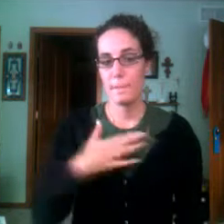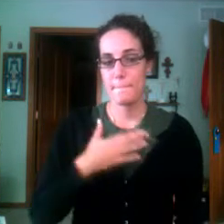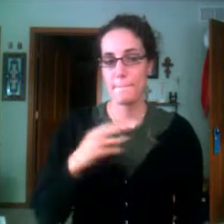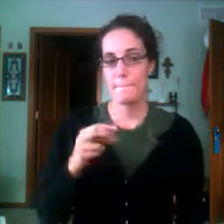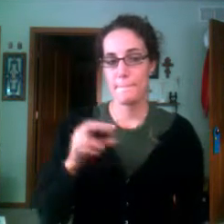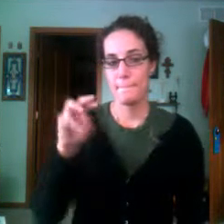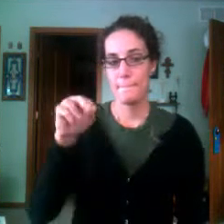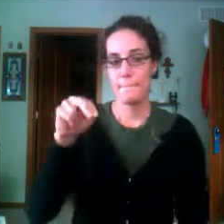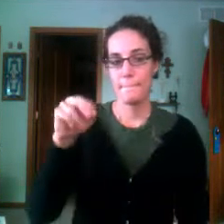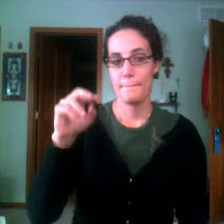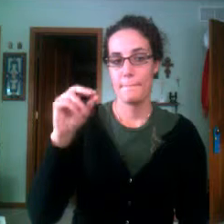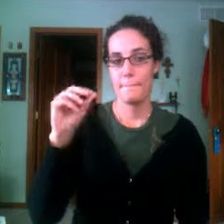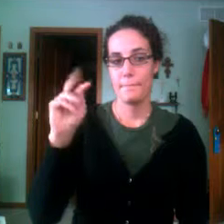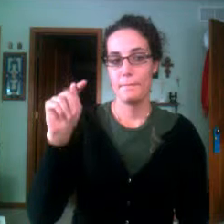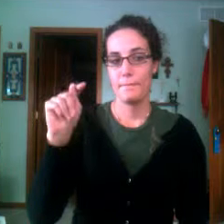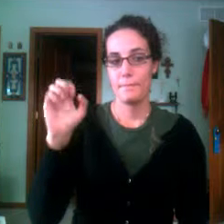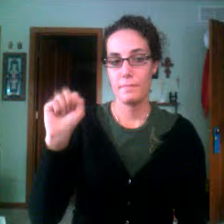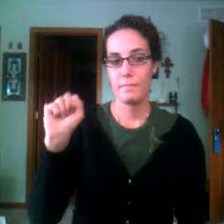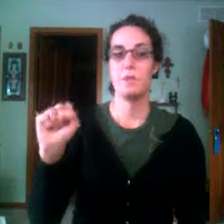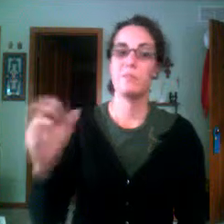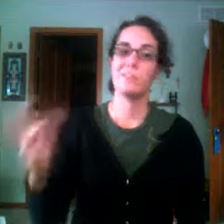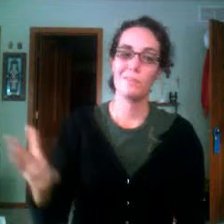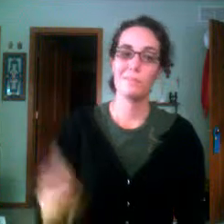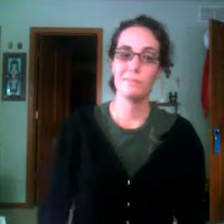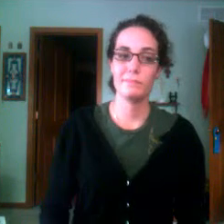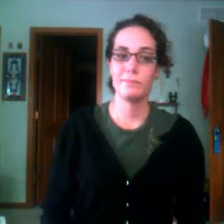little curly tilde over the Q. That's fine, but